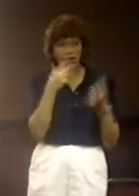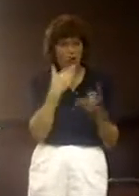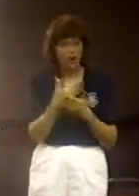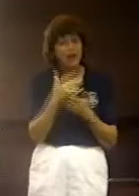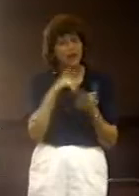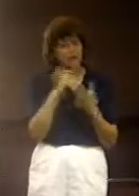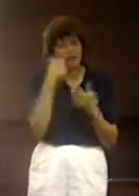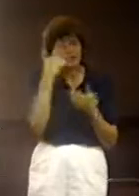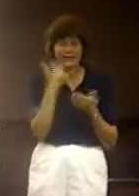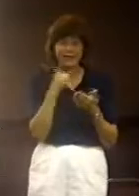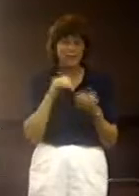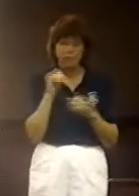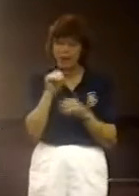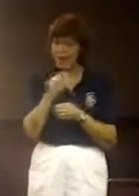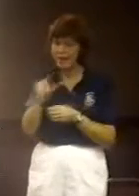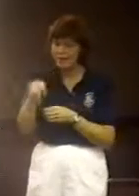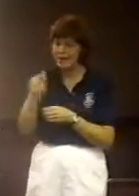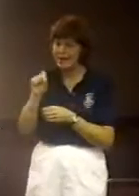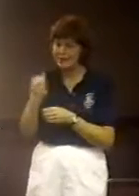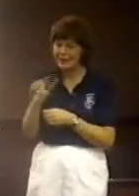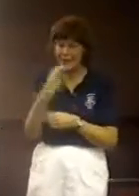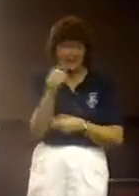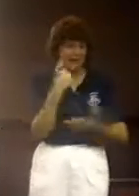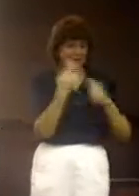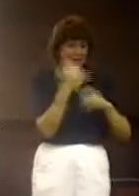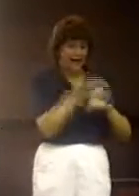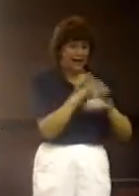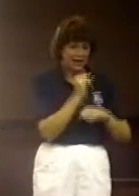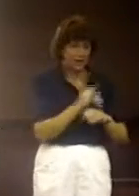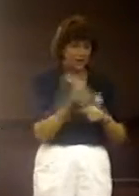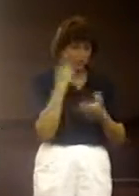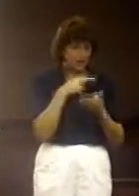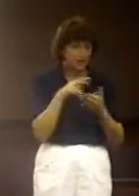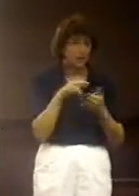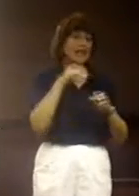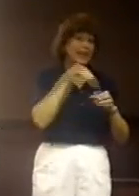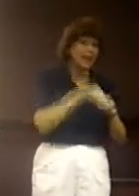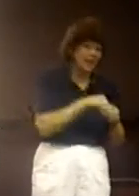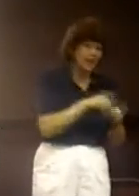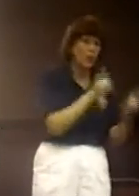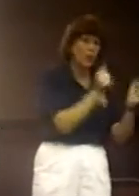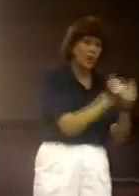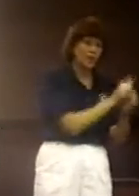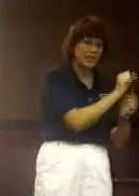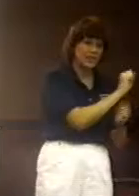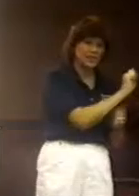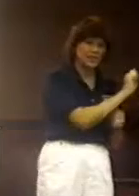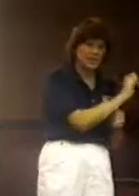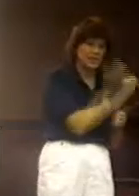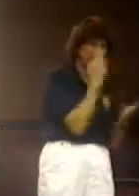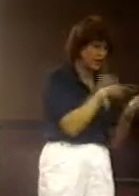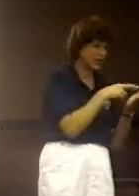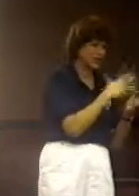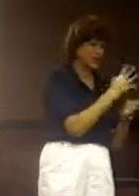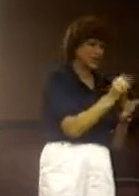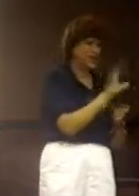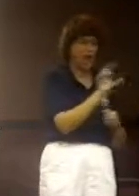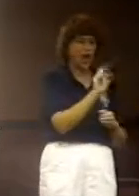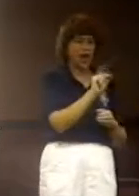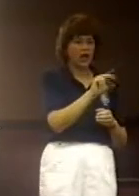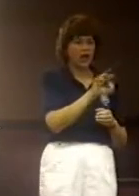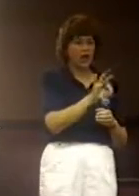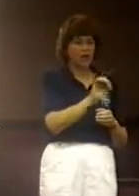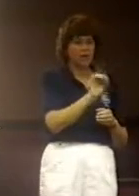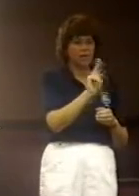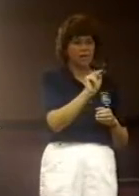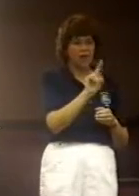because they put all the PSE and signed English research in with the C research, and it gets what we call confounded. It